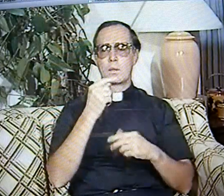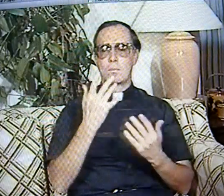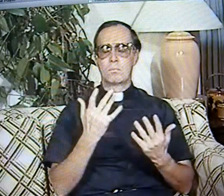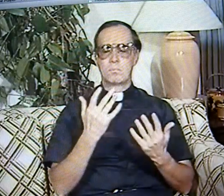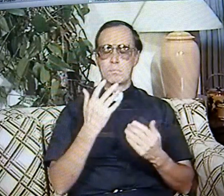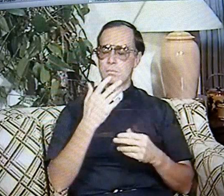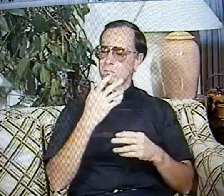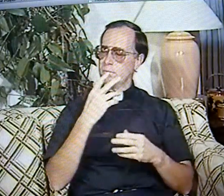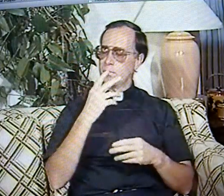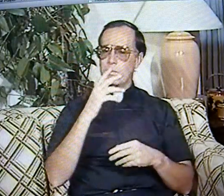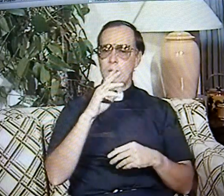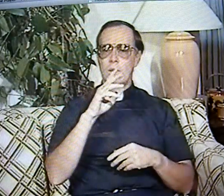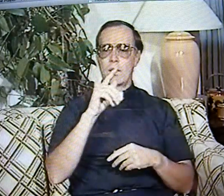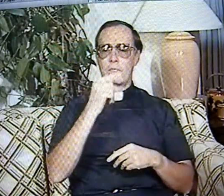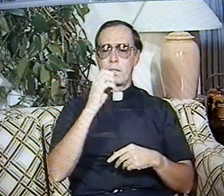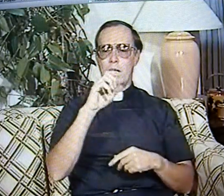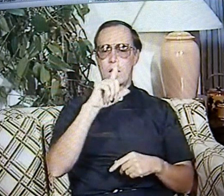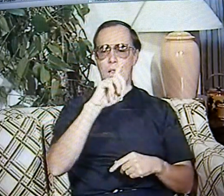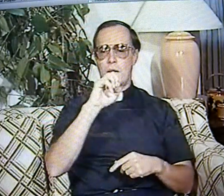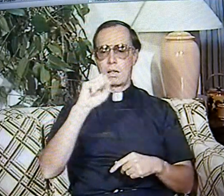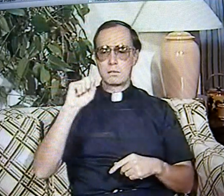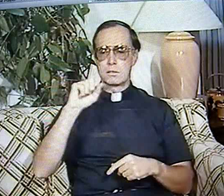my school gave me a book.